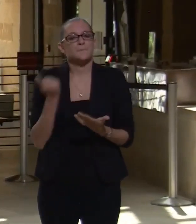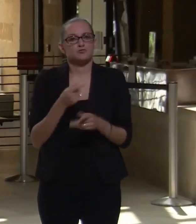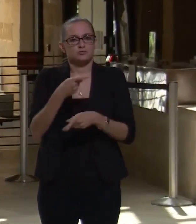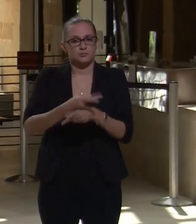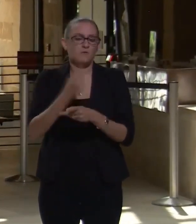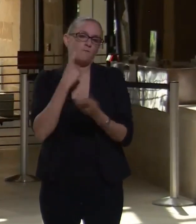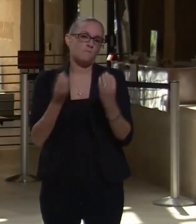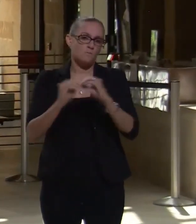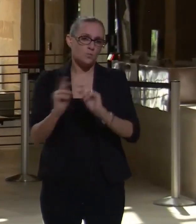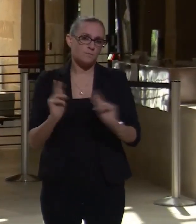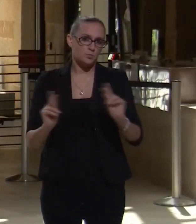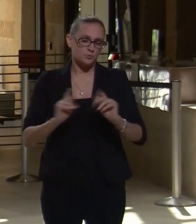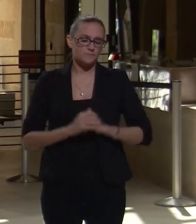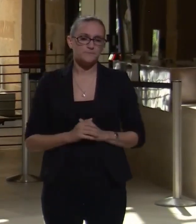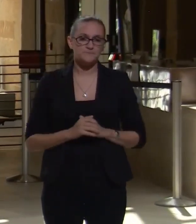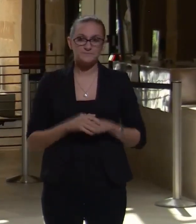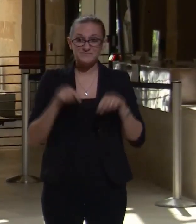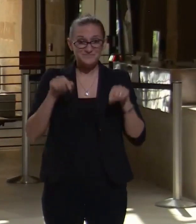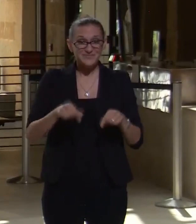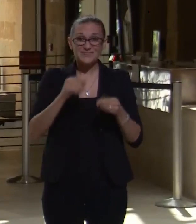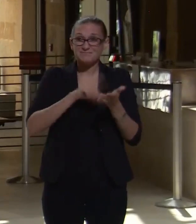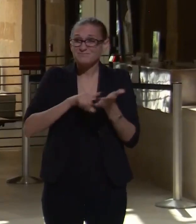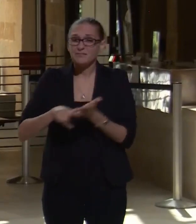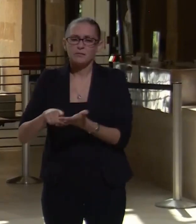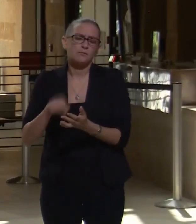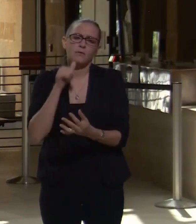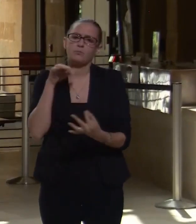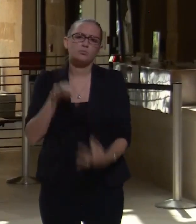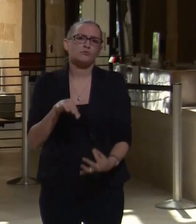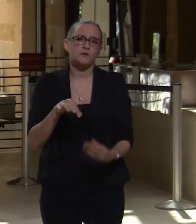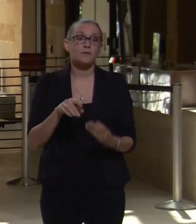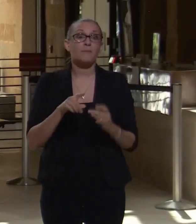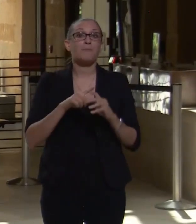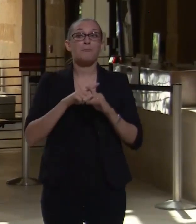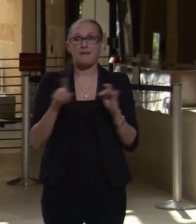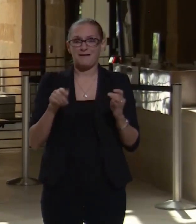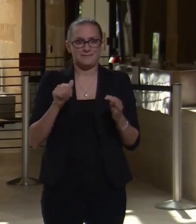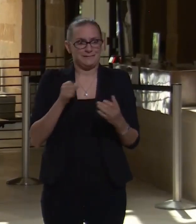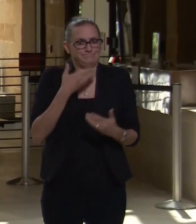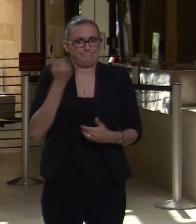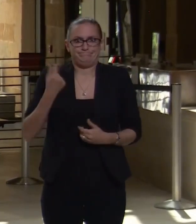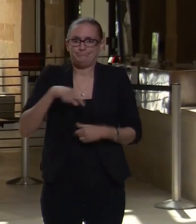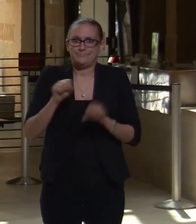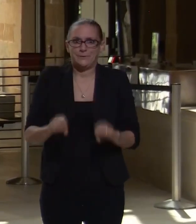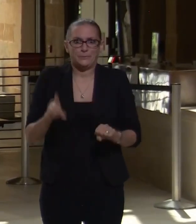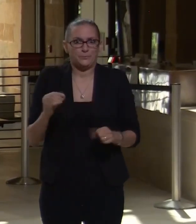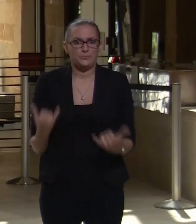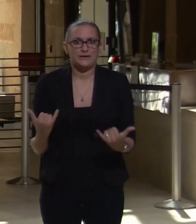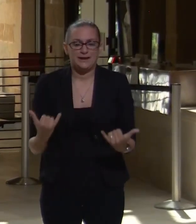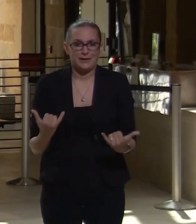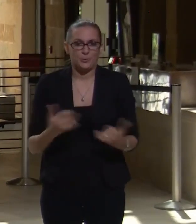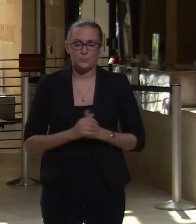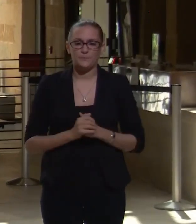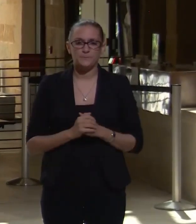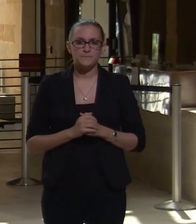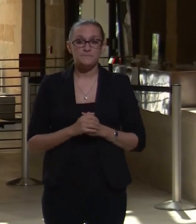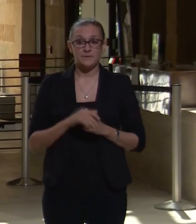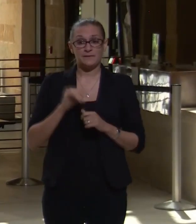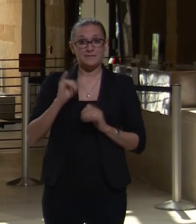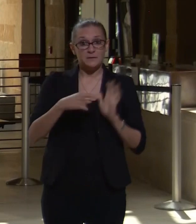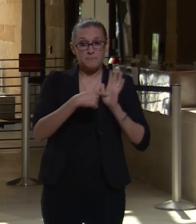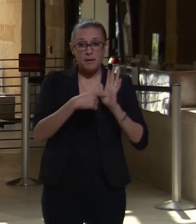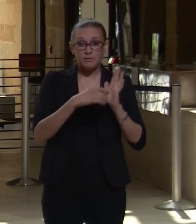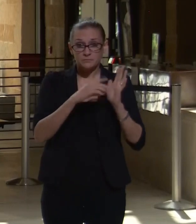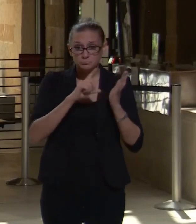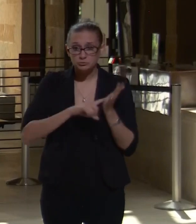to more people. This data is not perfect, but it's as perfect as we can get right now. This